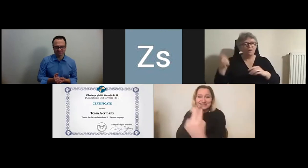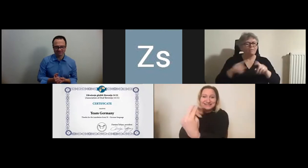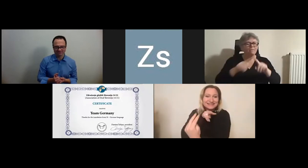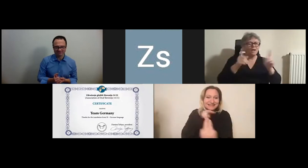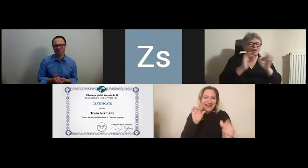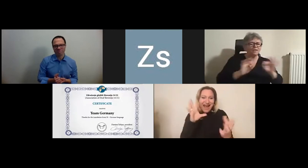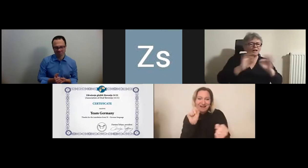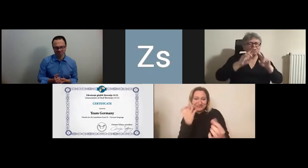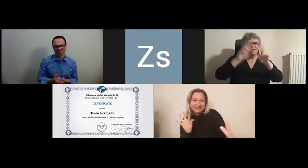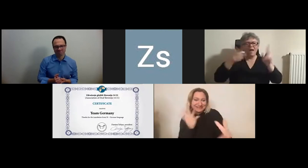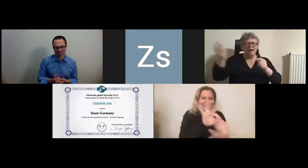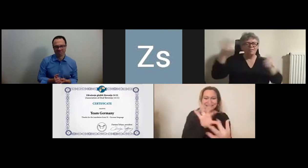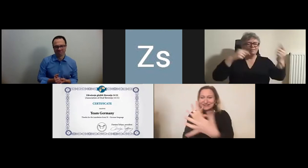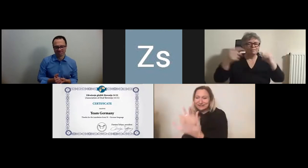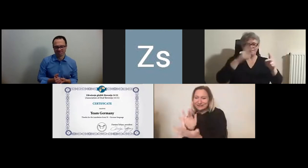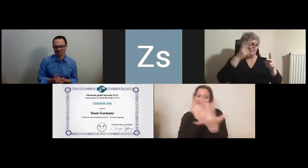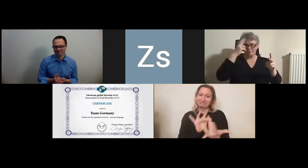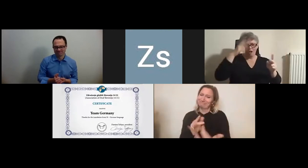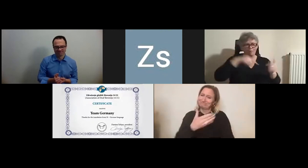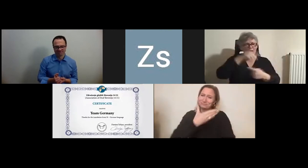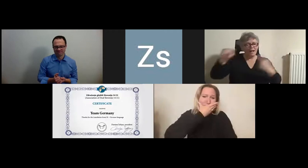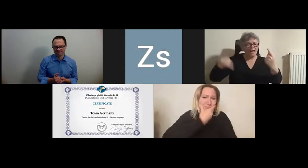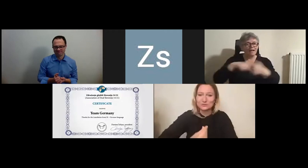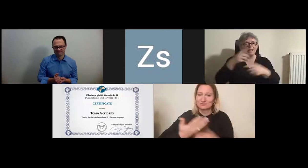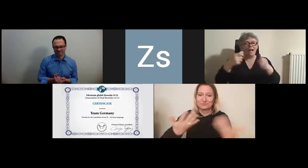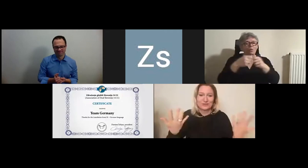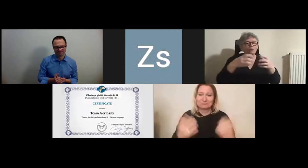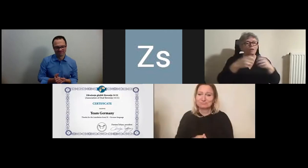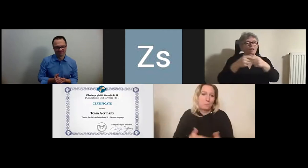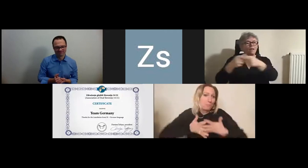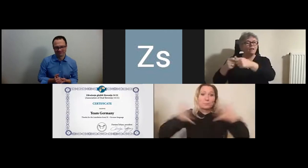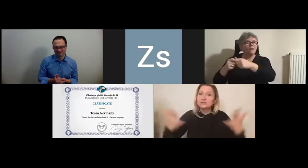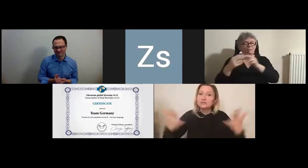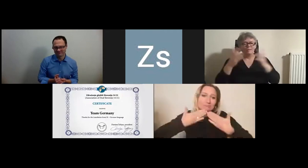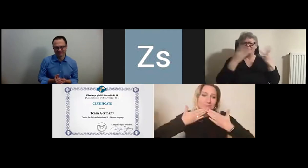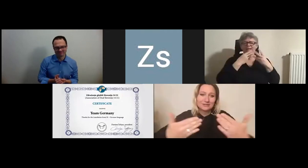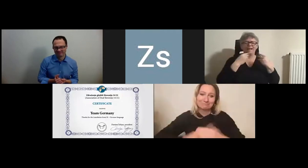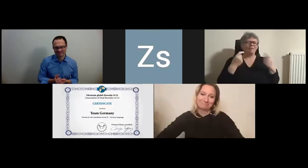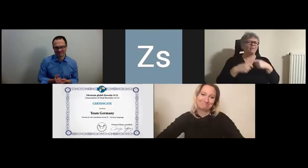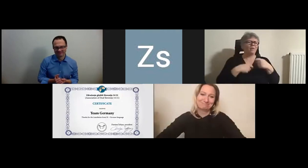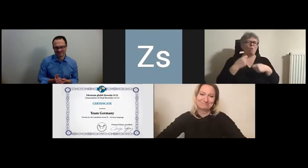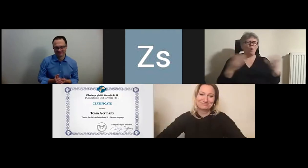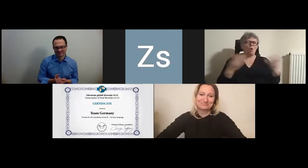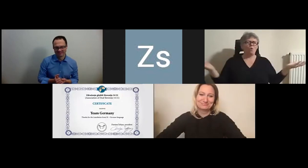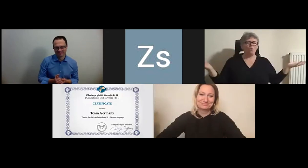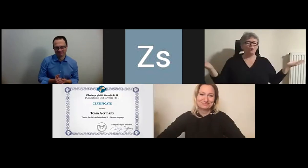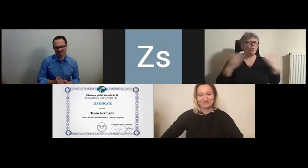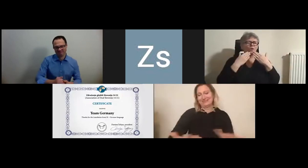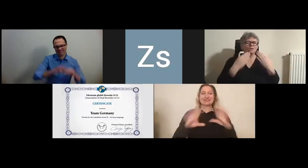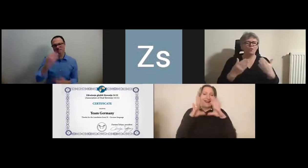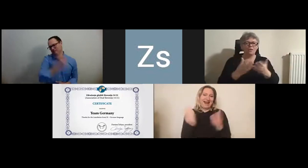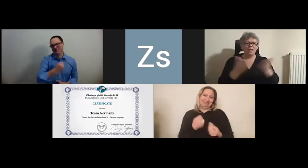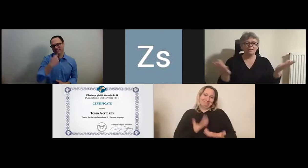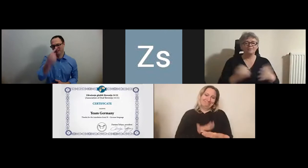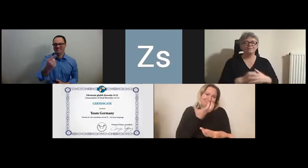opportunity to see deaf interpreters from other countries. We've made some personal connections also outside of this series. Thank you